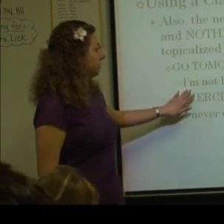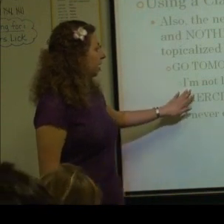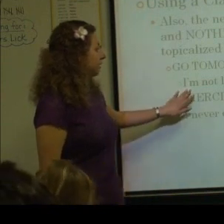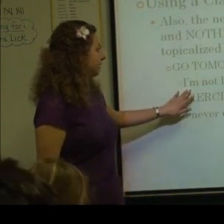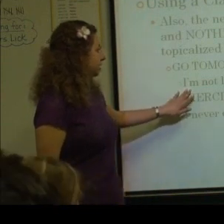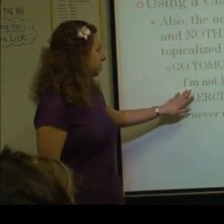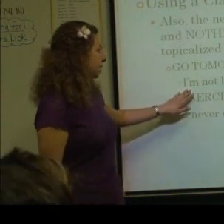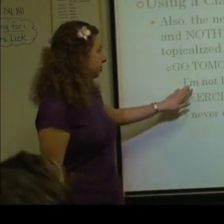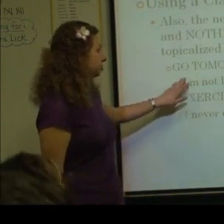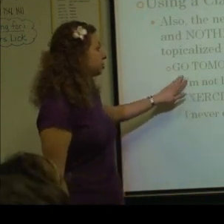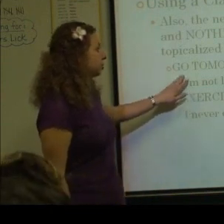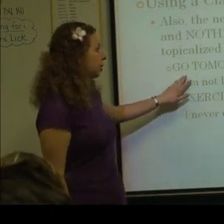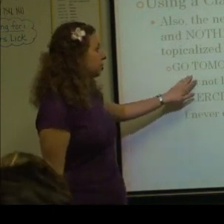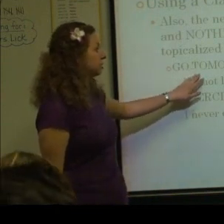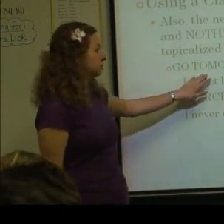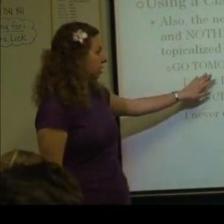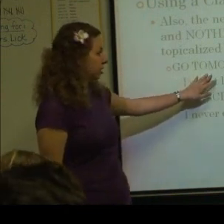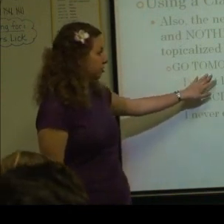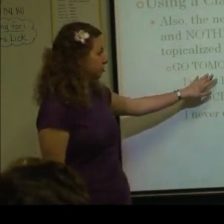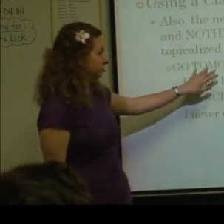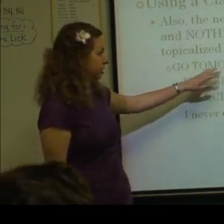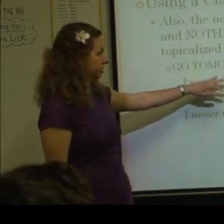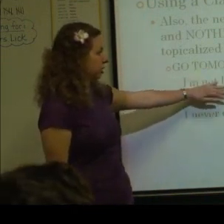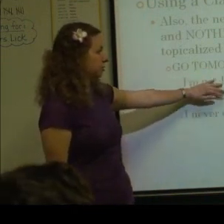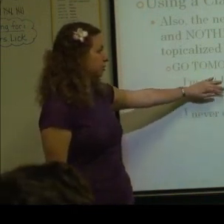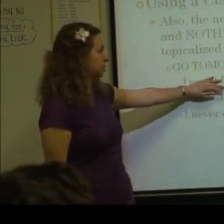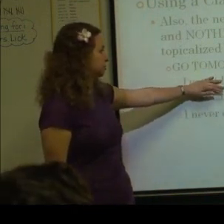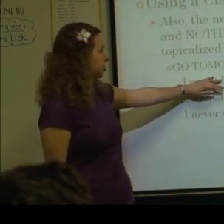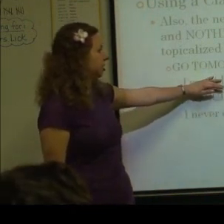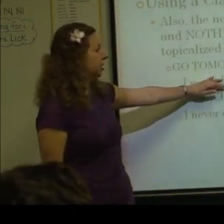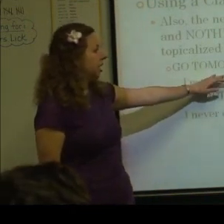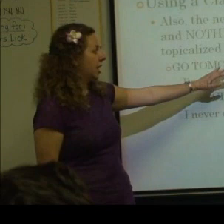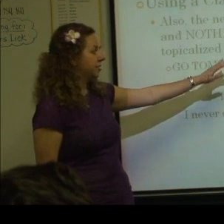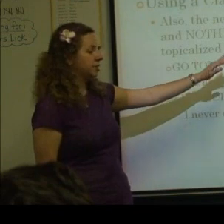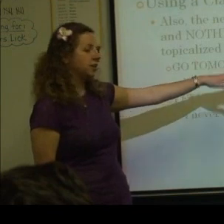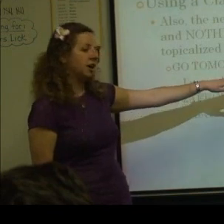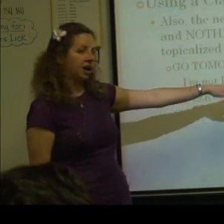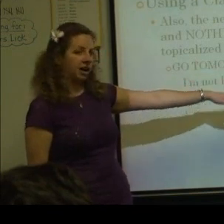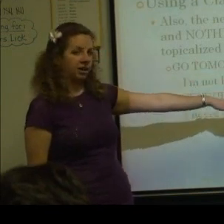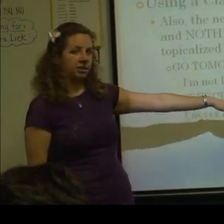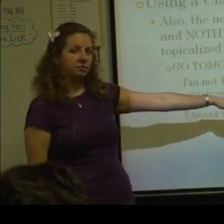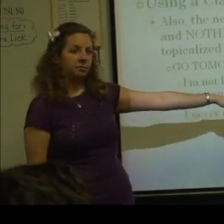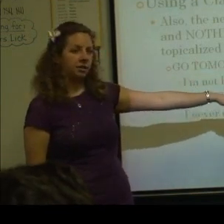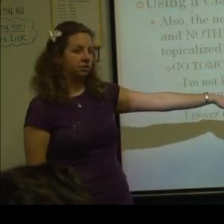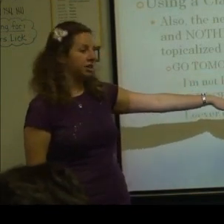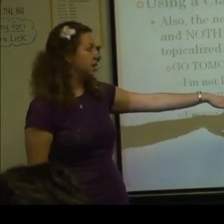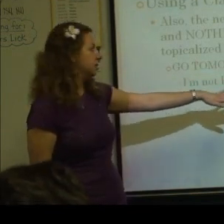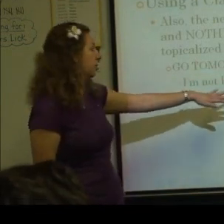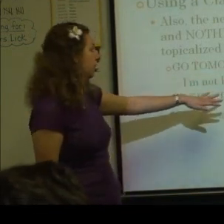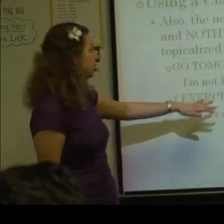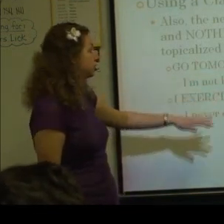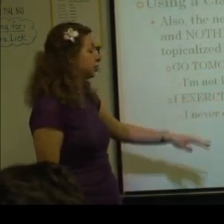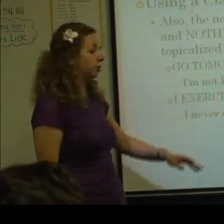not leaving tomorrow. So go tomorrow, being your topicalized part, and then not I, being your negated part. So,